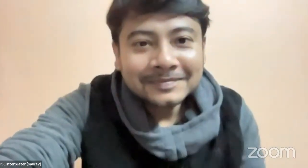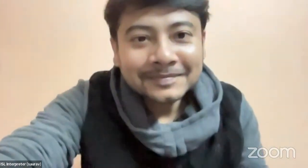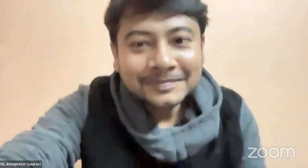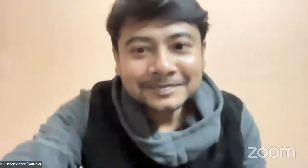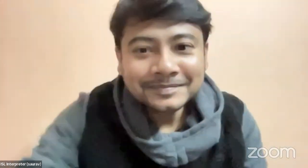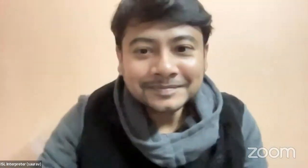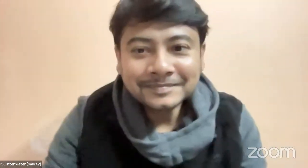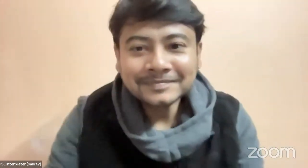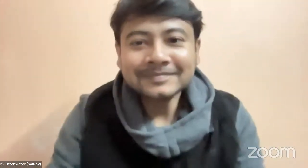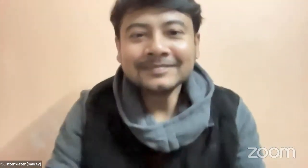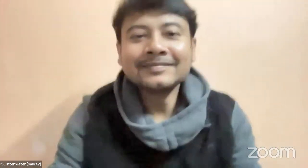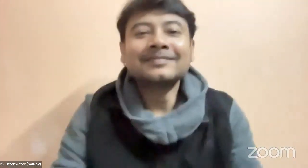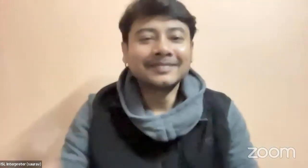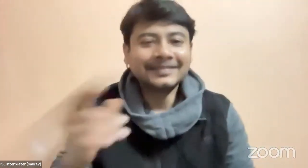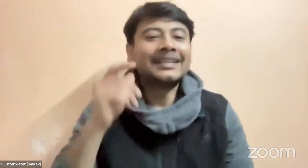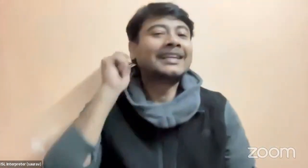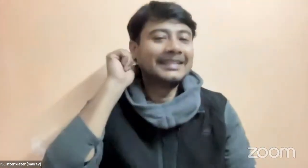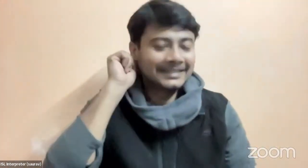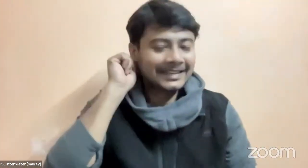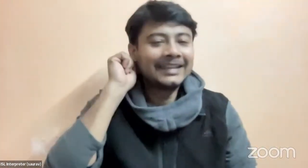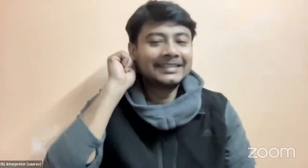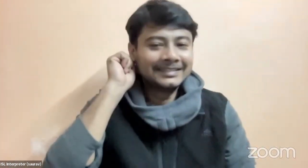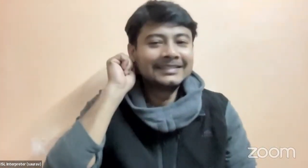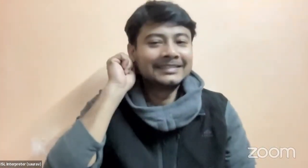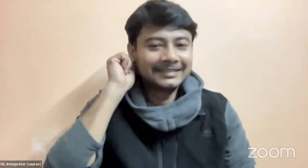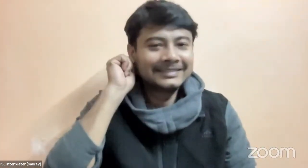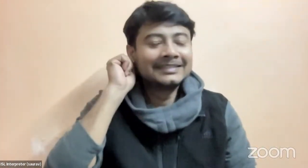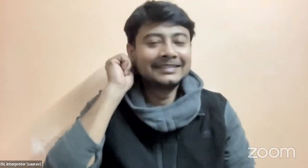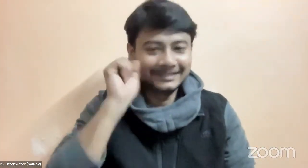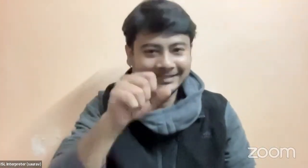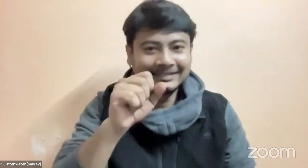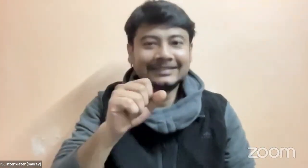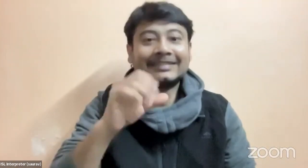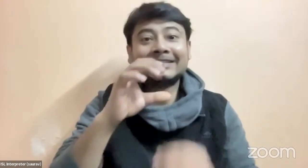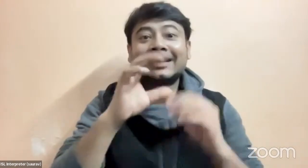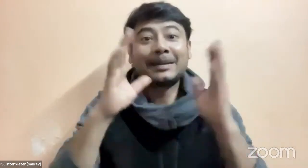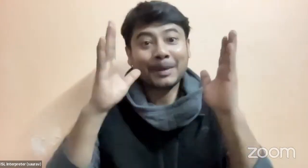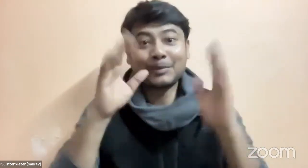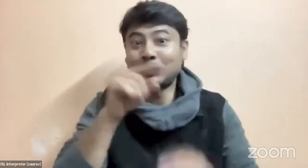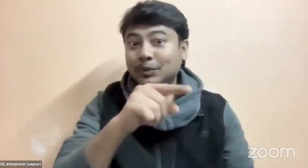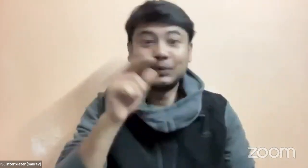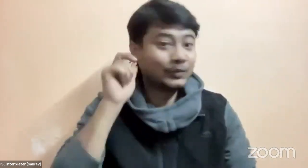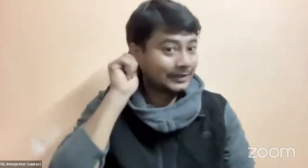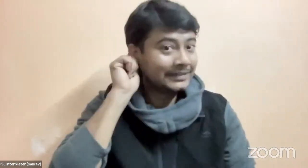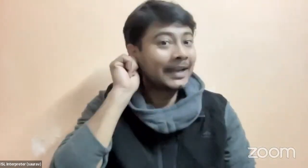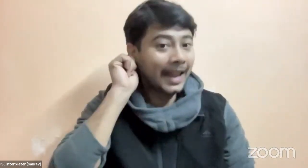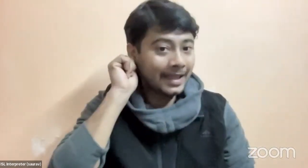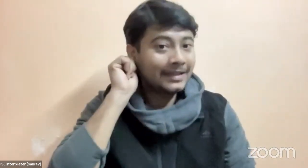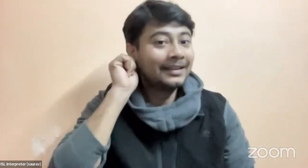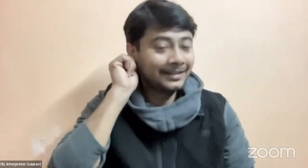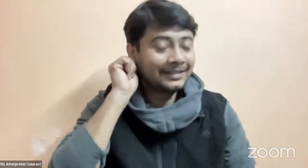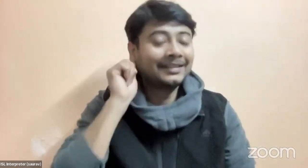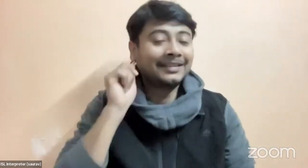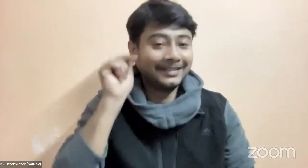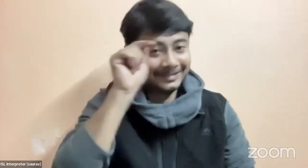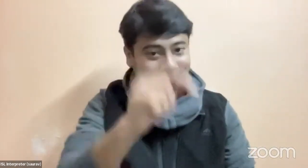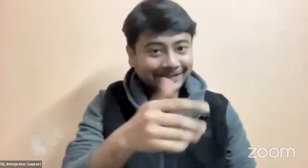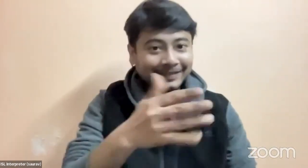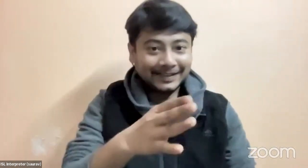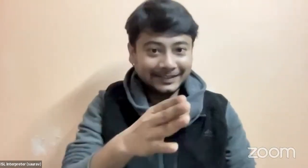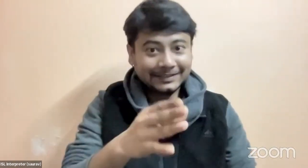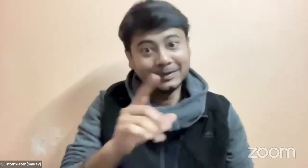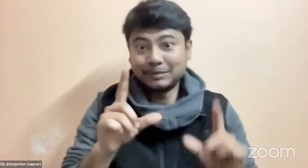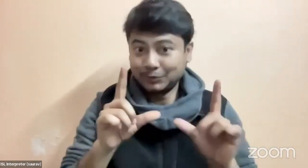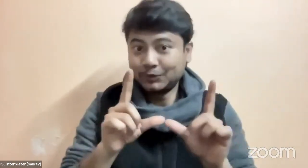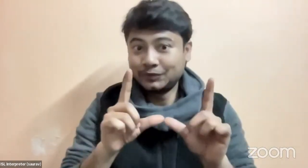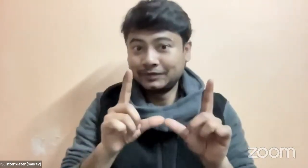Lord Chaitanya came to Chennai. That is proven. Lord Chaitanya, he traveled to different parts. He